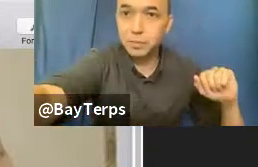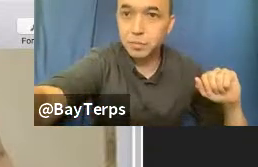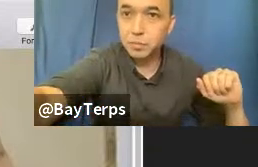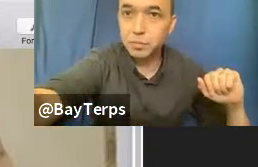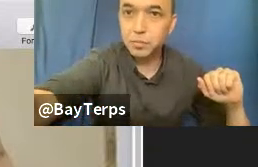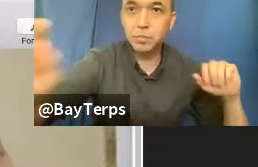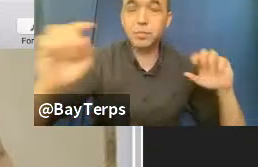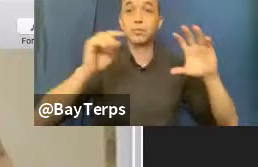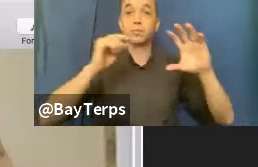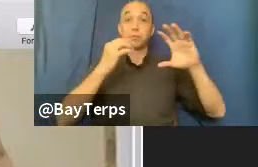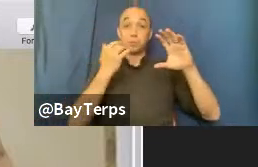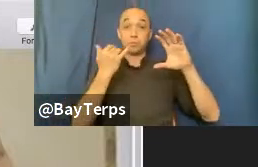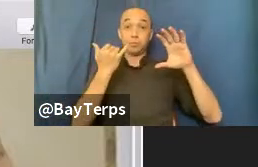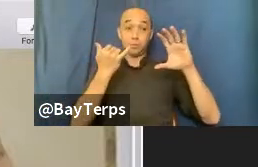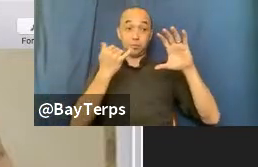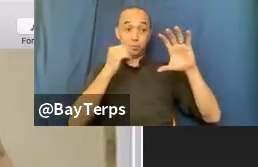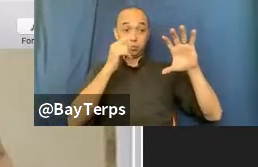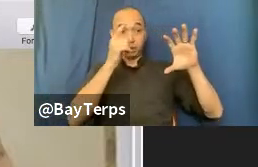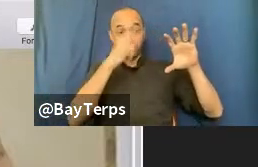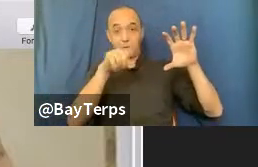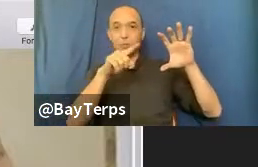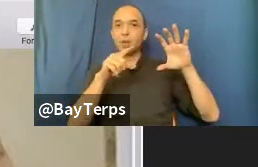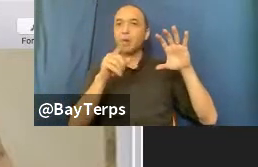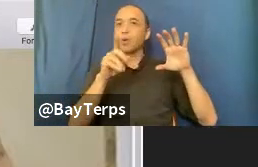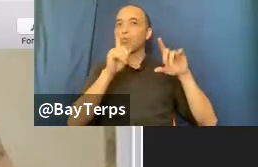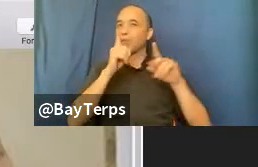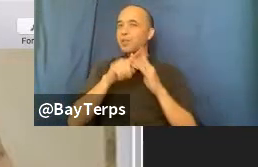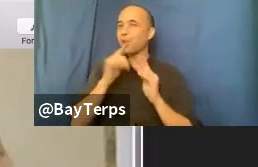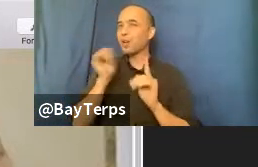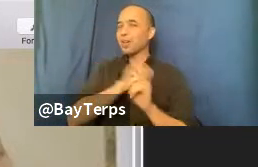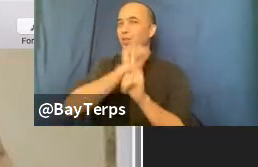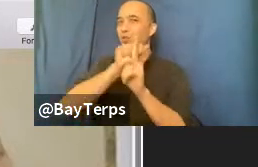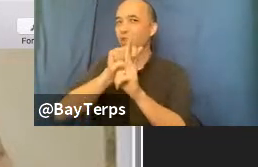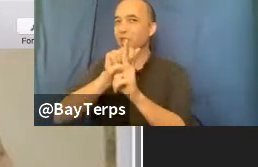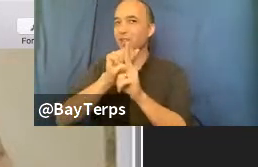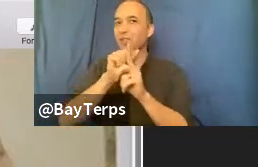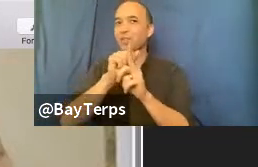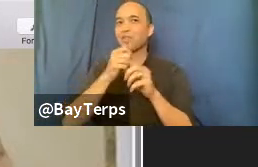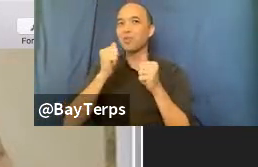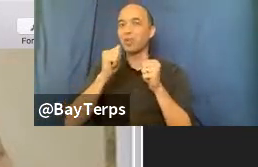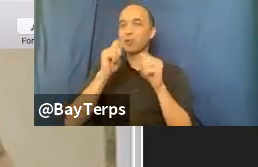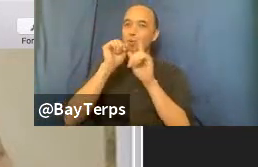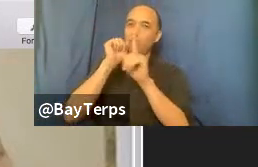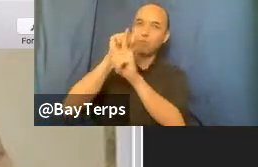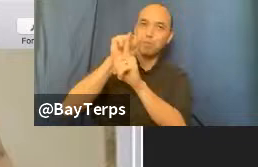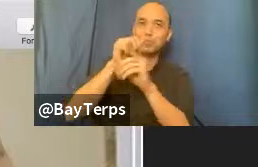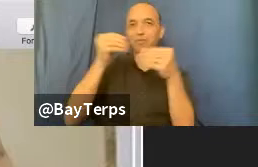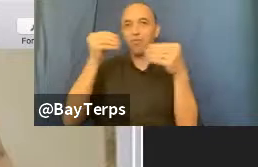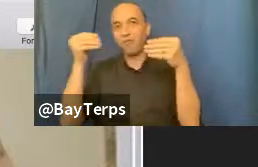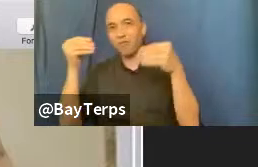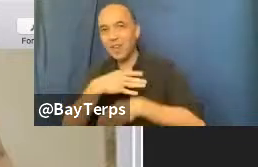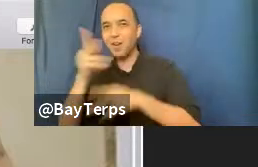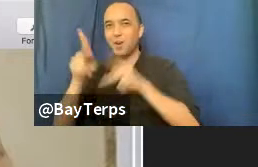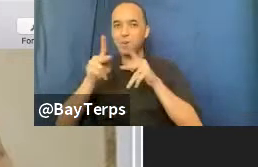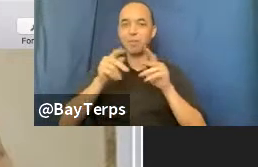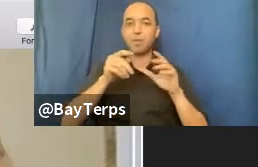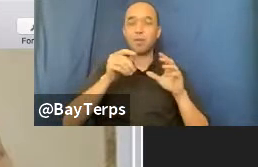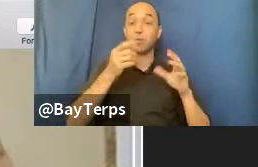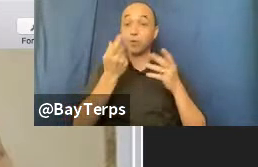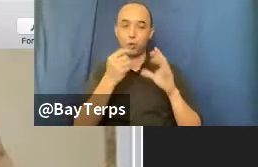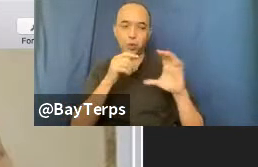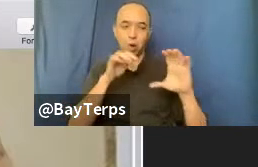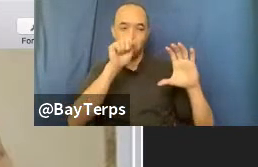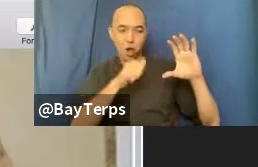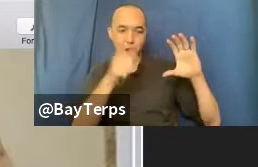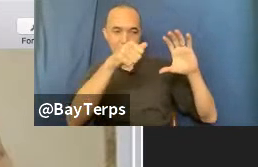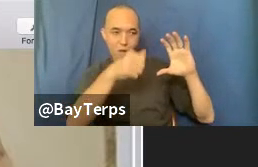in the evenings, and they would light it up with a candle inside and try and scare people. And